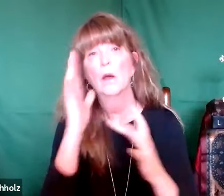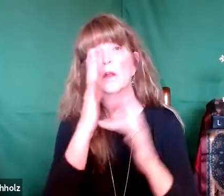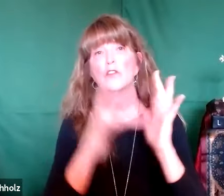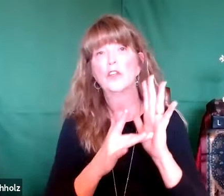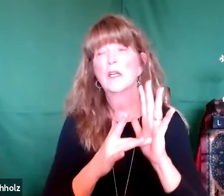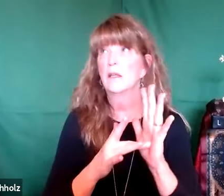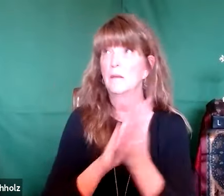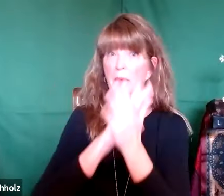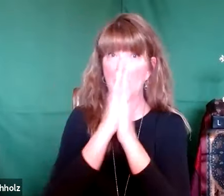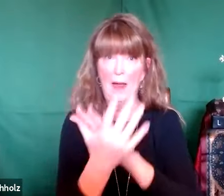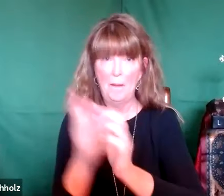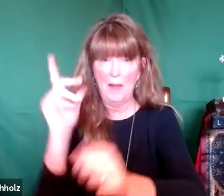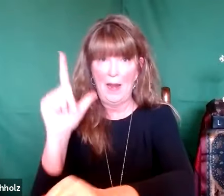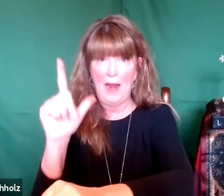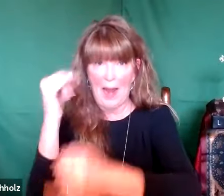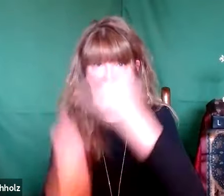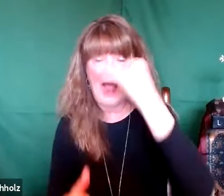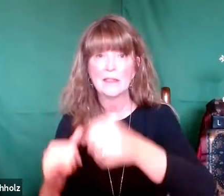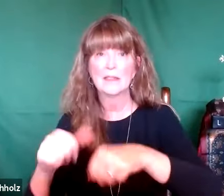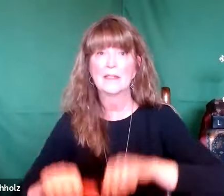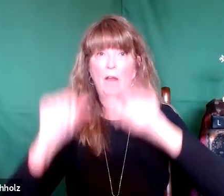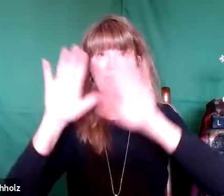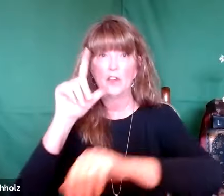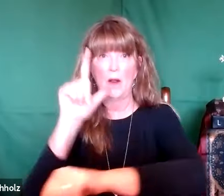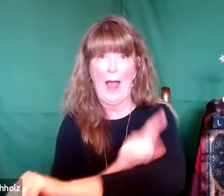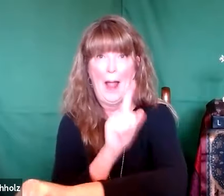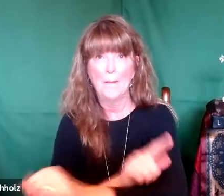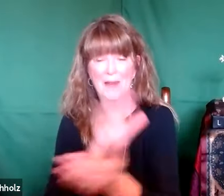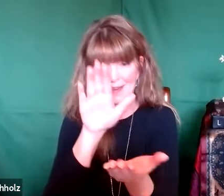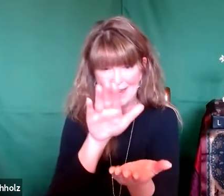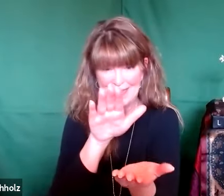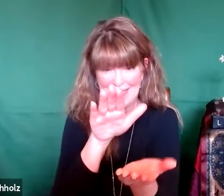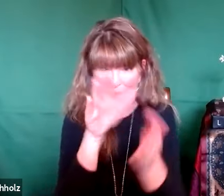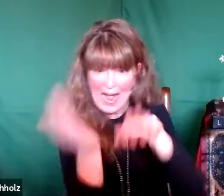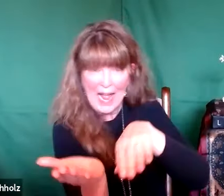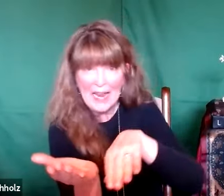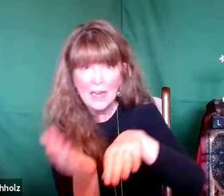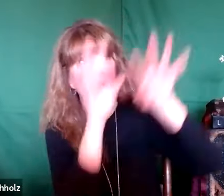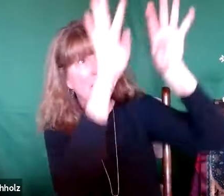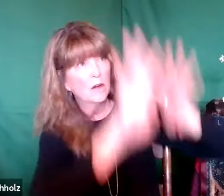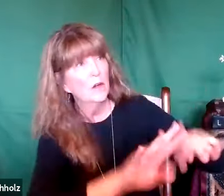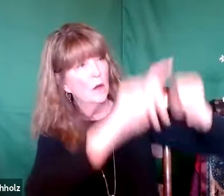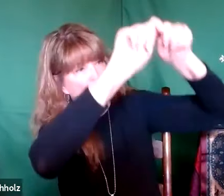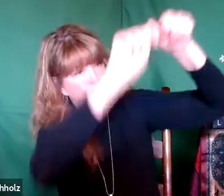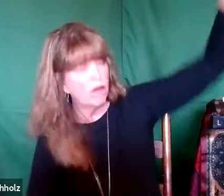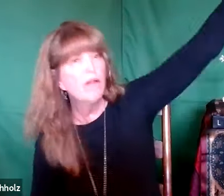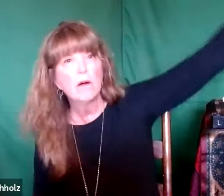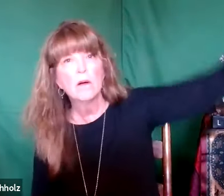And culturally, the priests had to offer sacrifices yearly. However, once Jesus, who was the